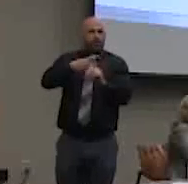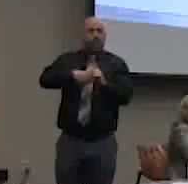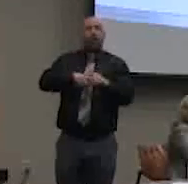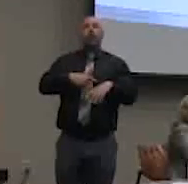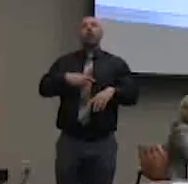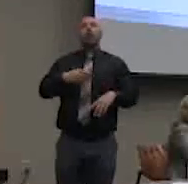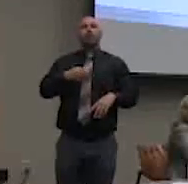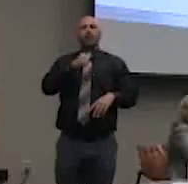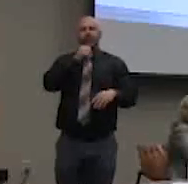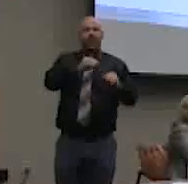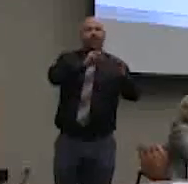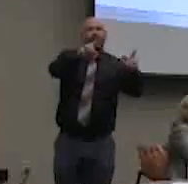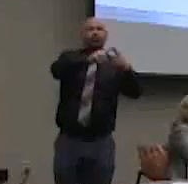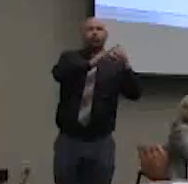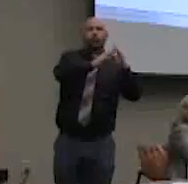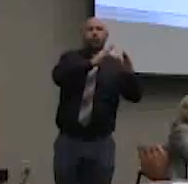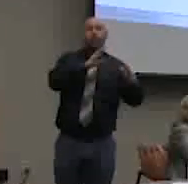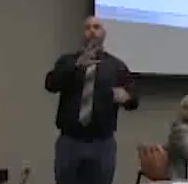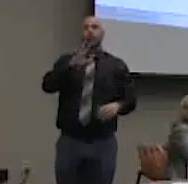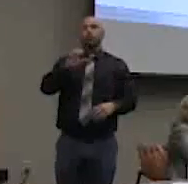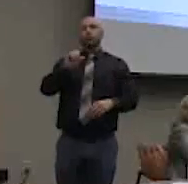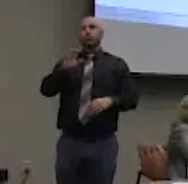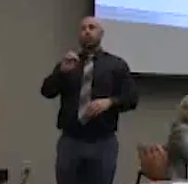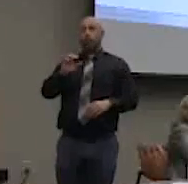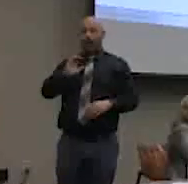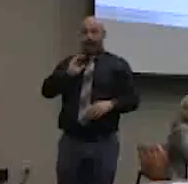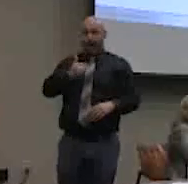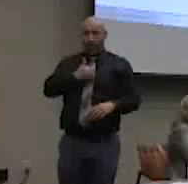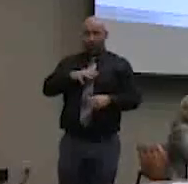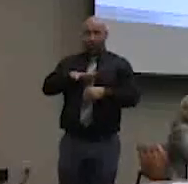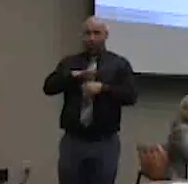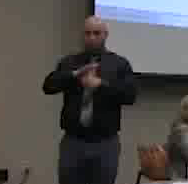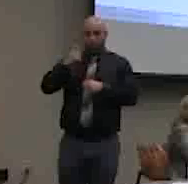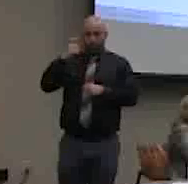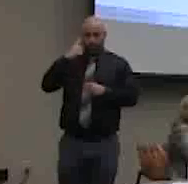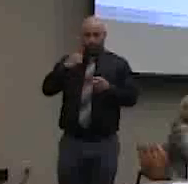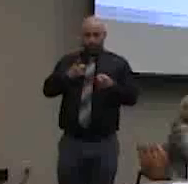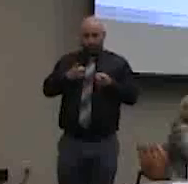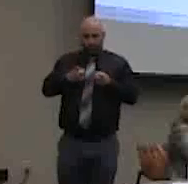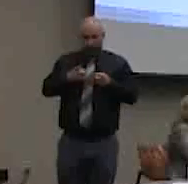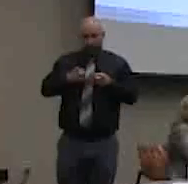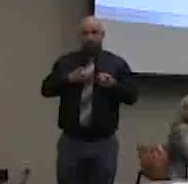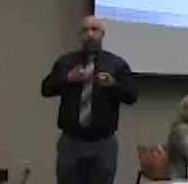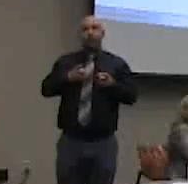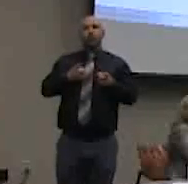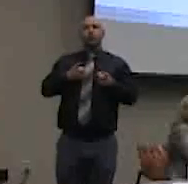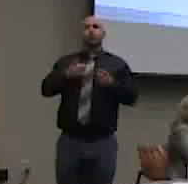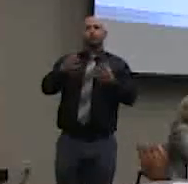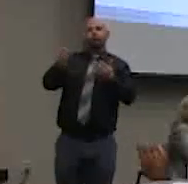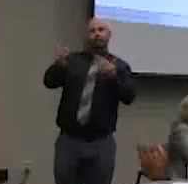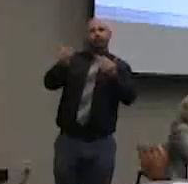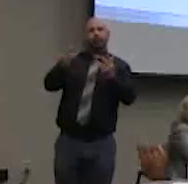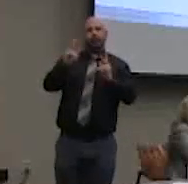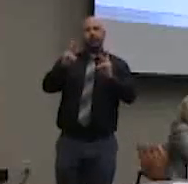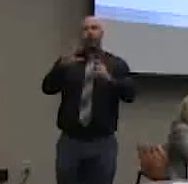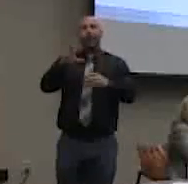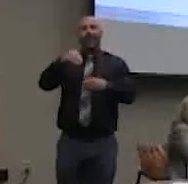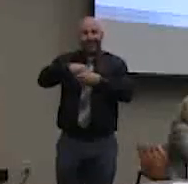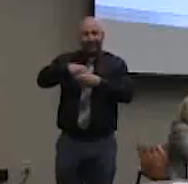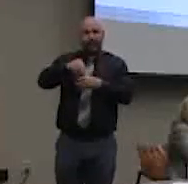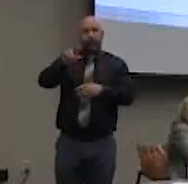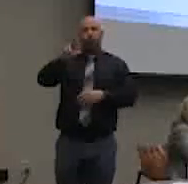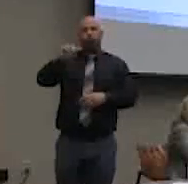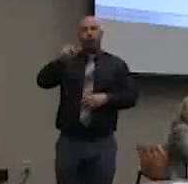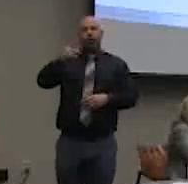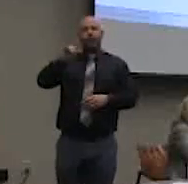fit us for the local governance, for us to get the players that are in Rapides to come together that